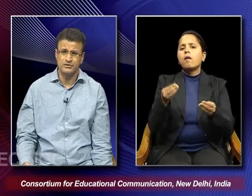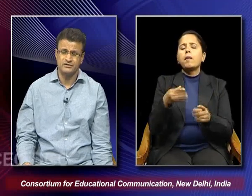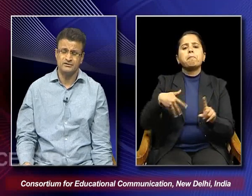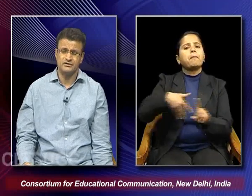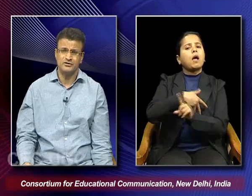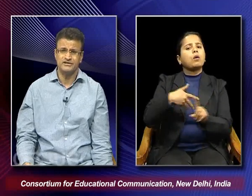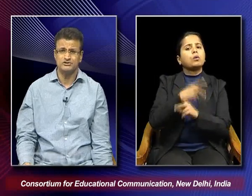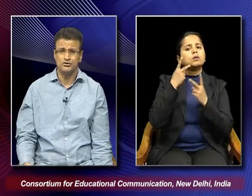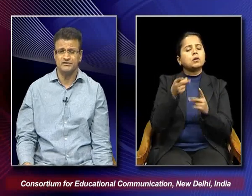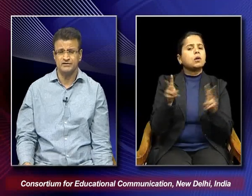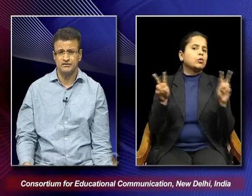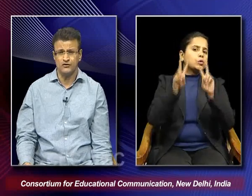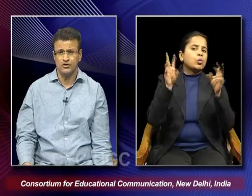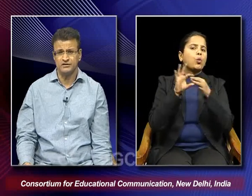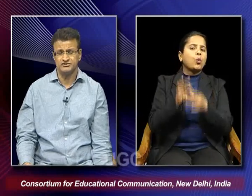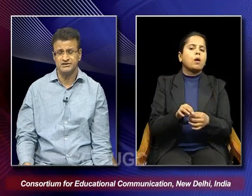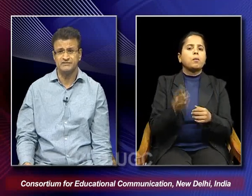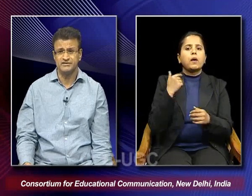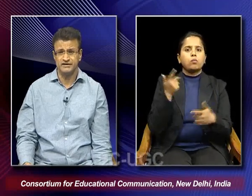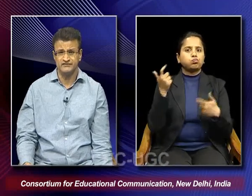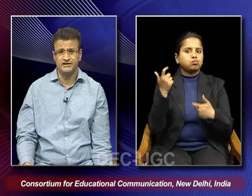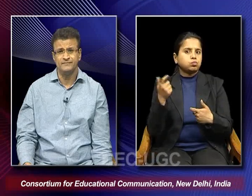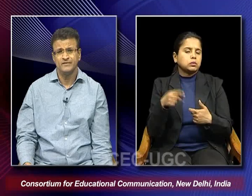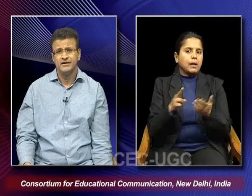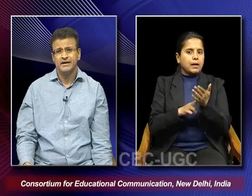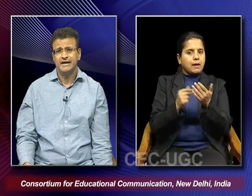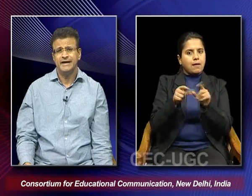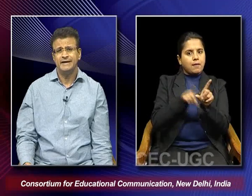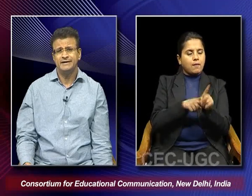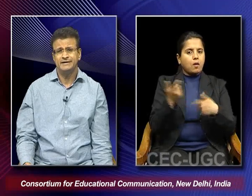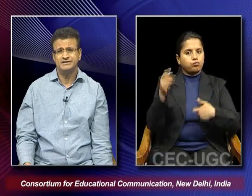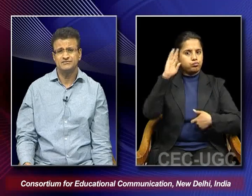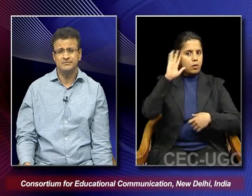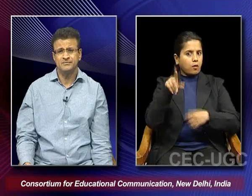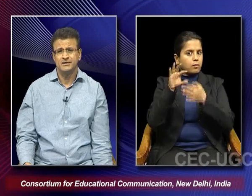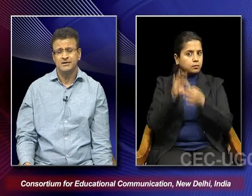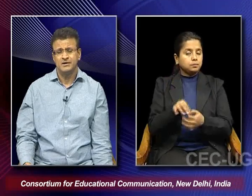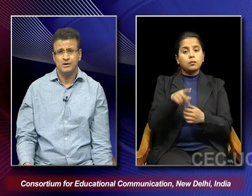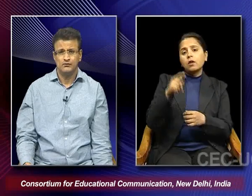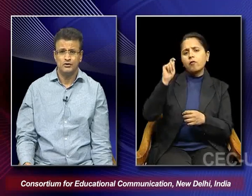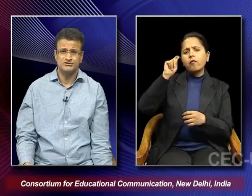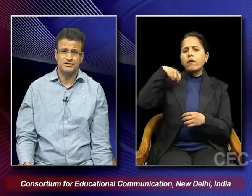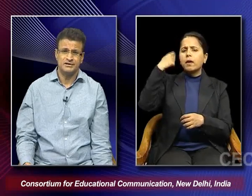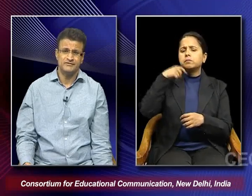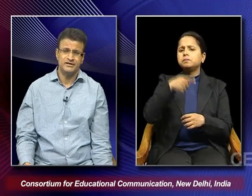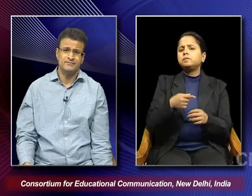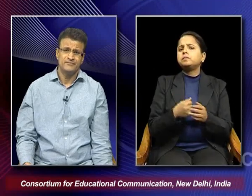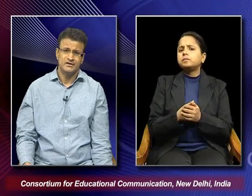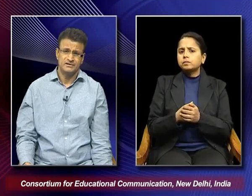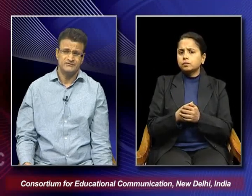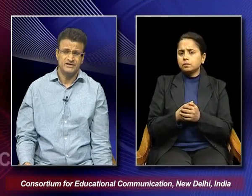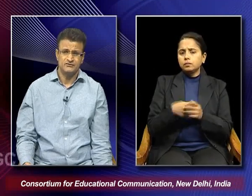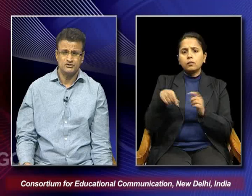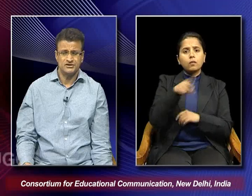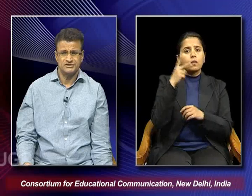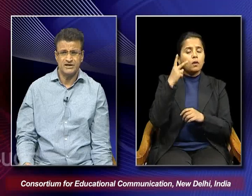background in the context of the naval war. It was dealing with Navy, and this film was in a way, the